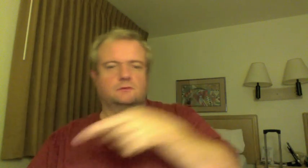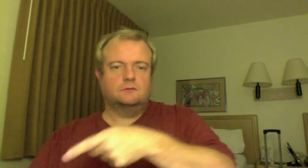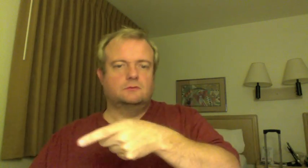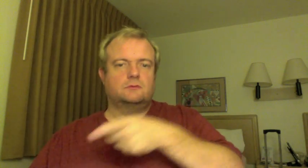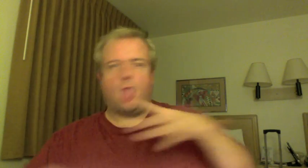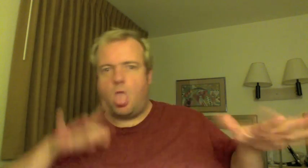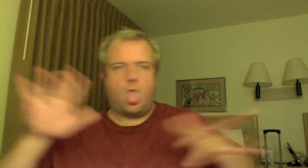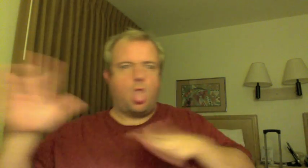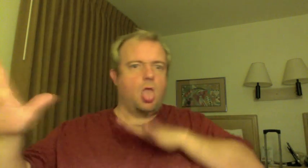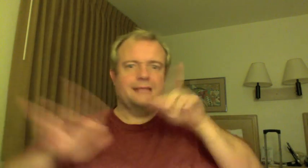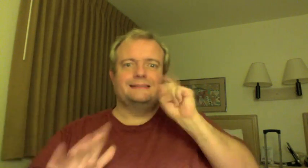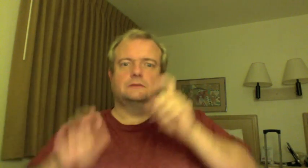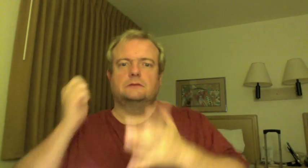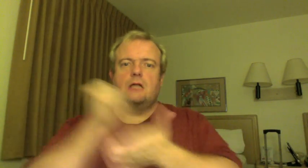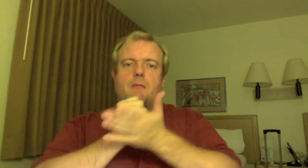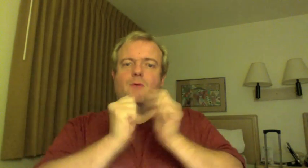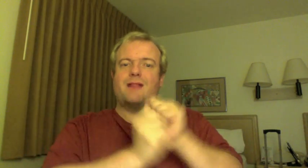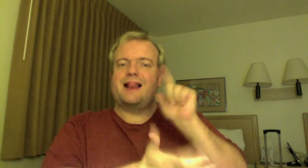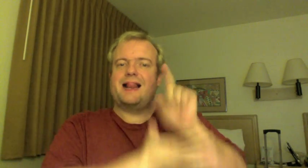to the bird's nest to check on its progress.